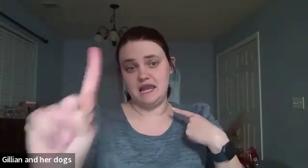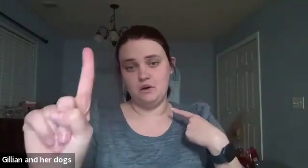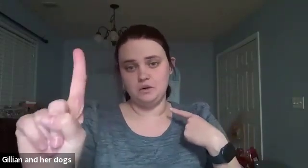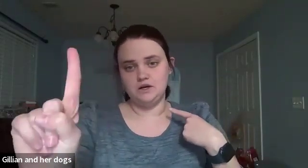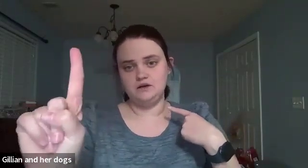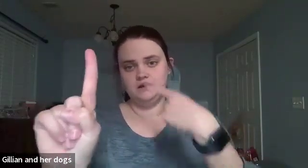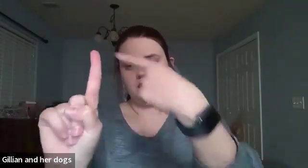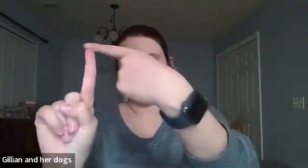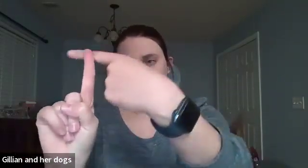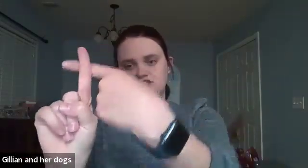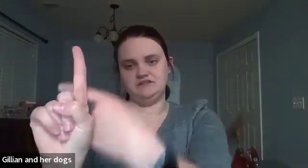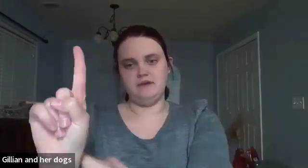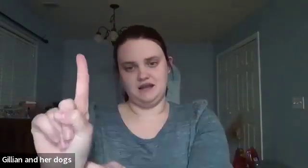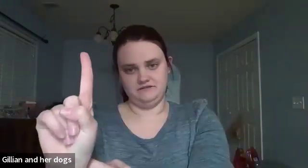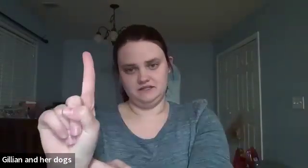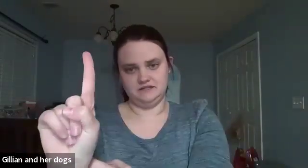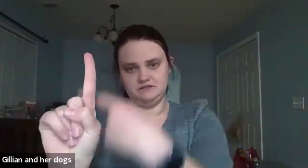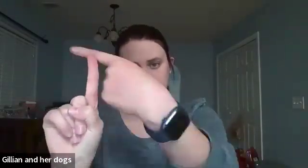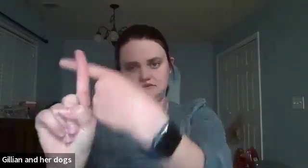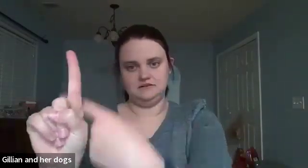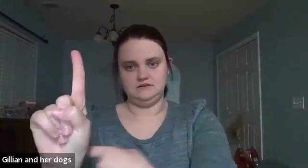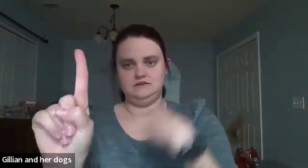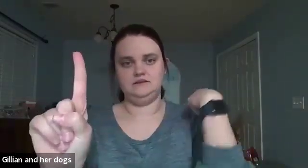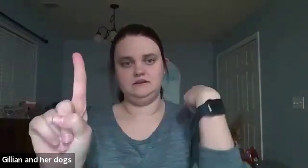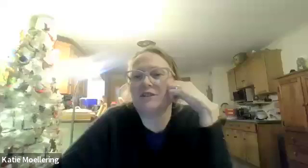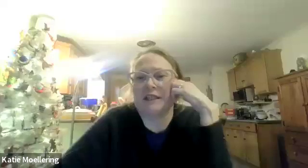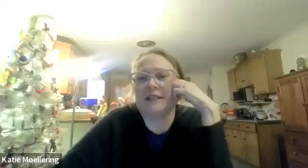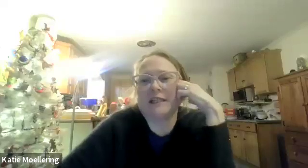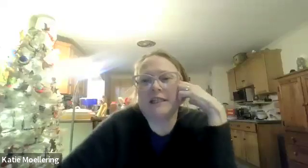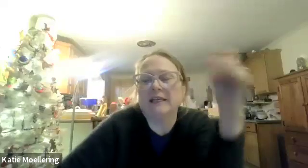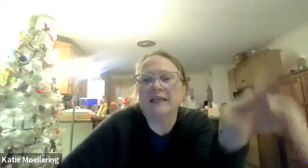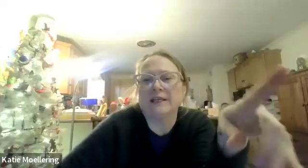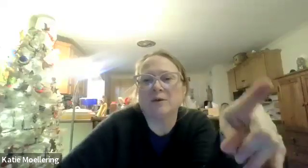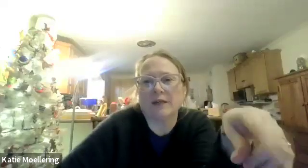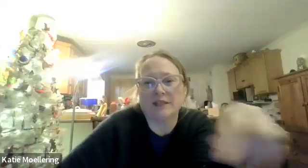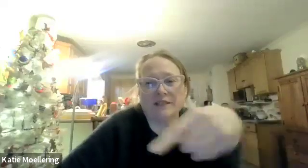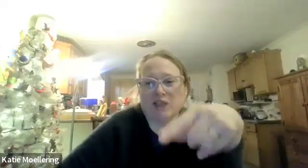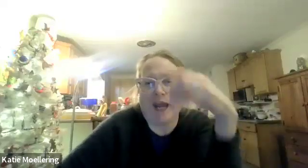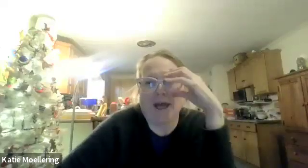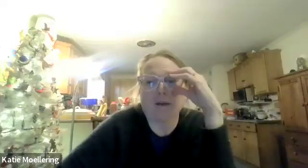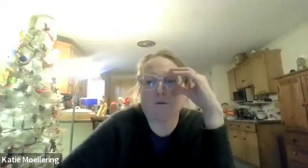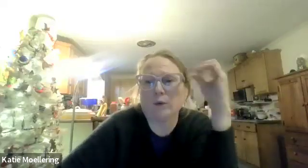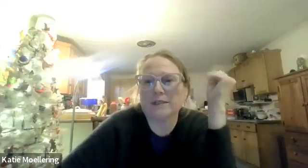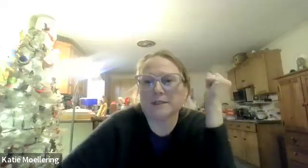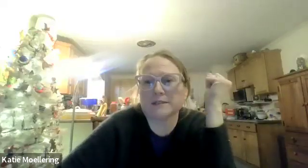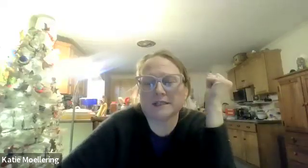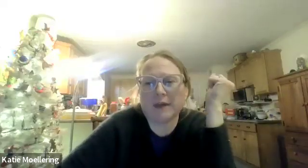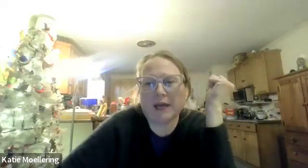facing outward and you're brushing the back of it. Hey, Jillian, in the chat does it matter